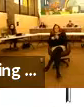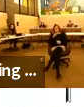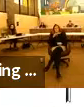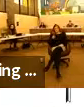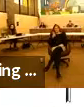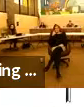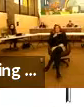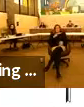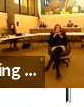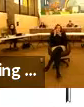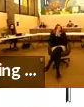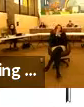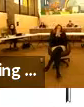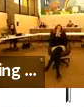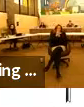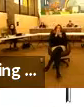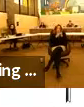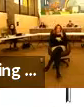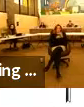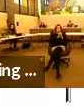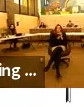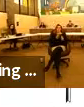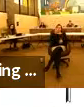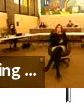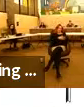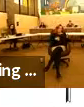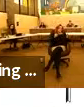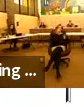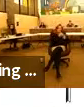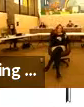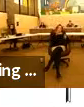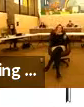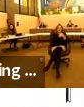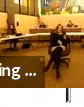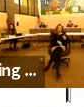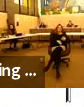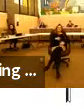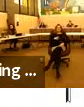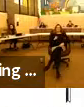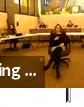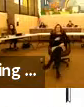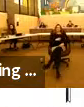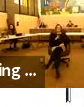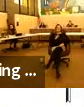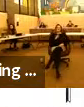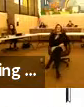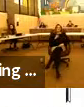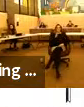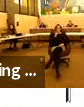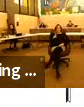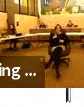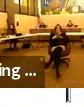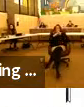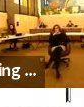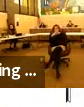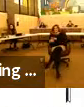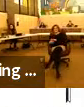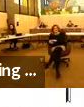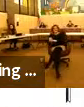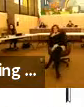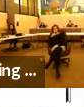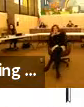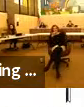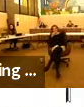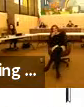been reviewed at length. I do agree with the point that you made earlier, which is by us not connecting to the Erie